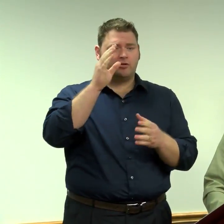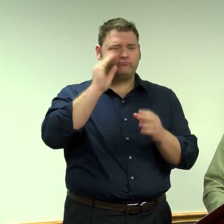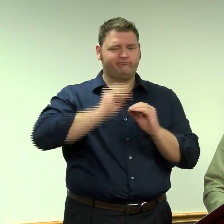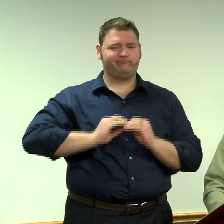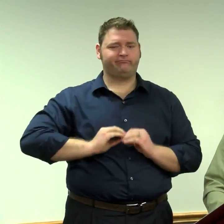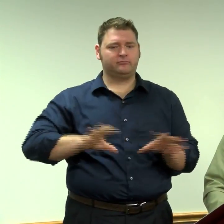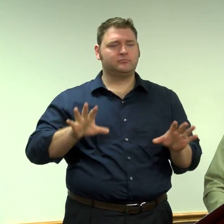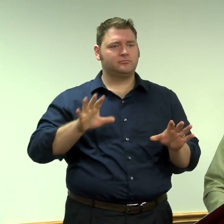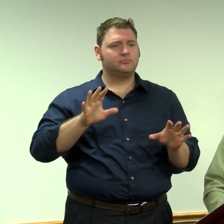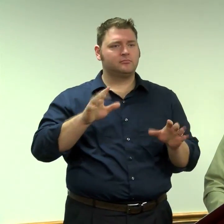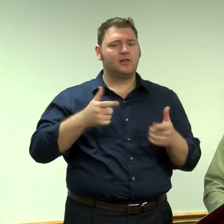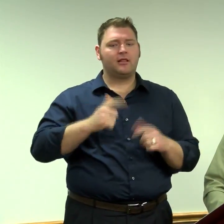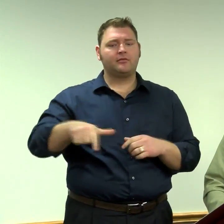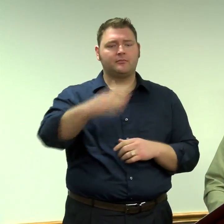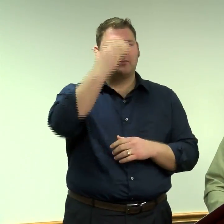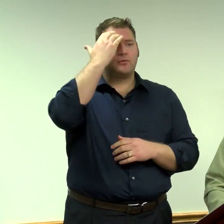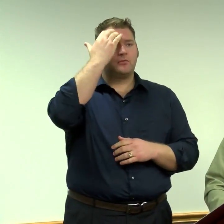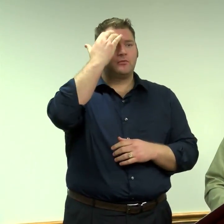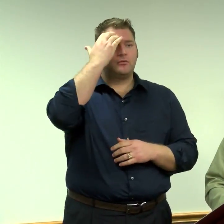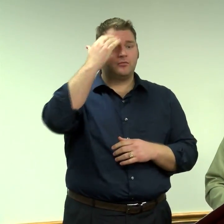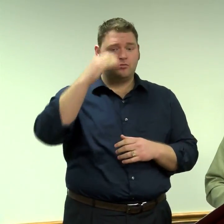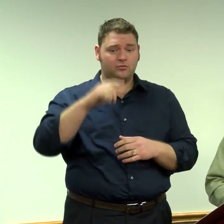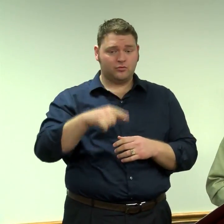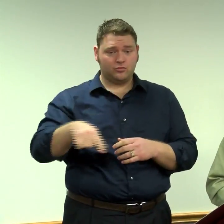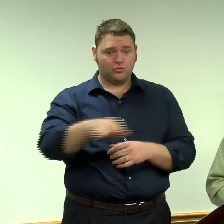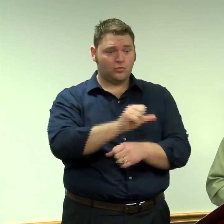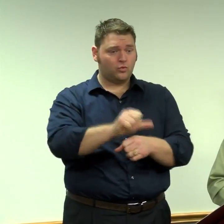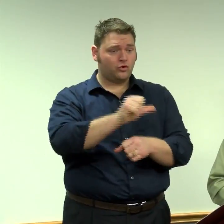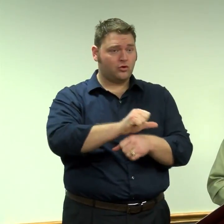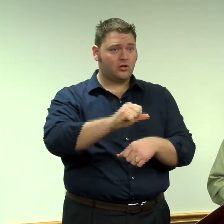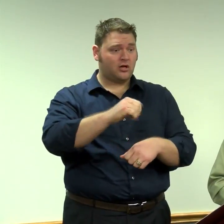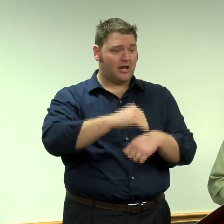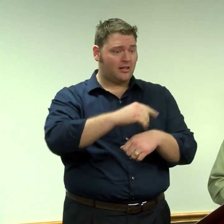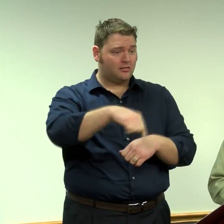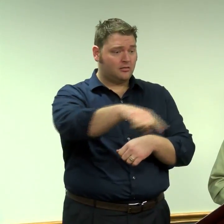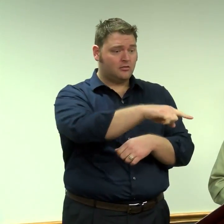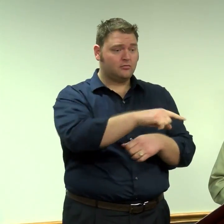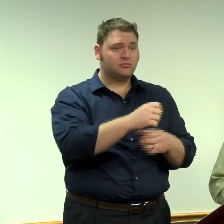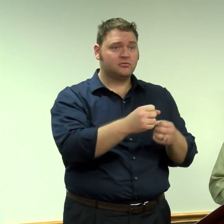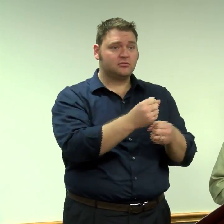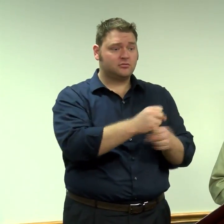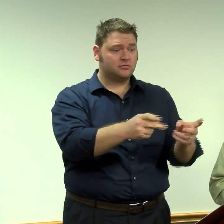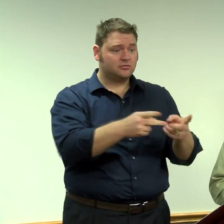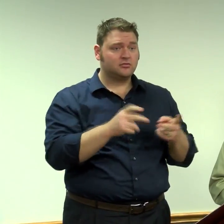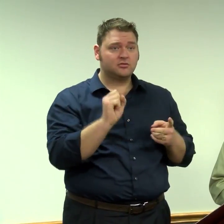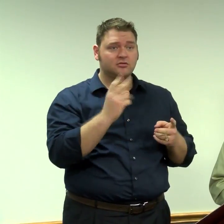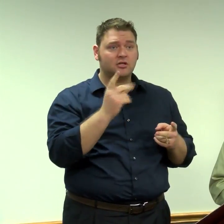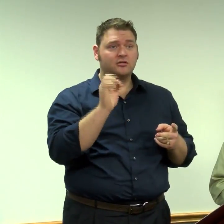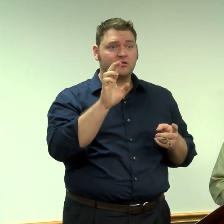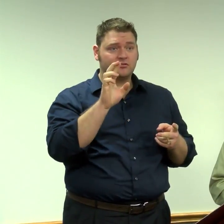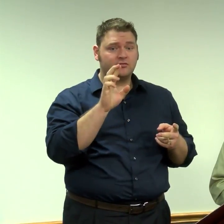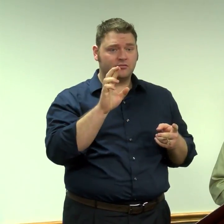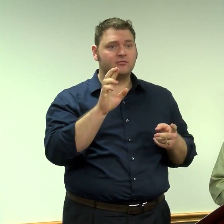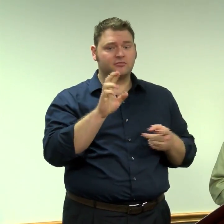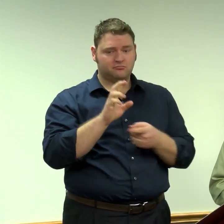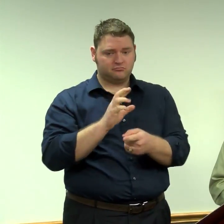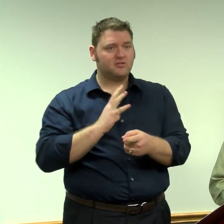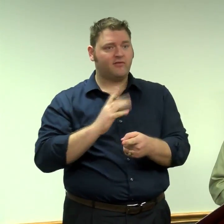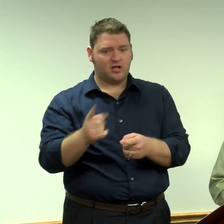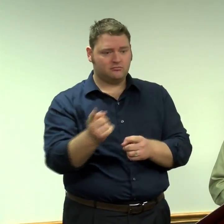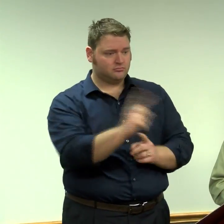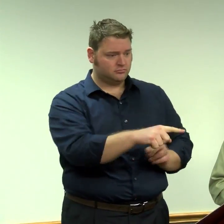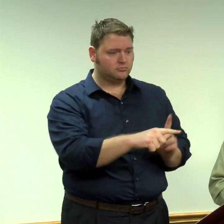working at these shelters will work as well. I'm encouraging city employees